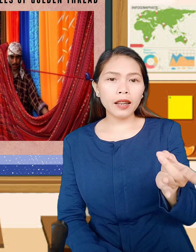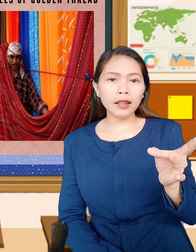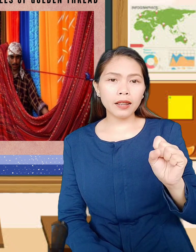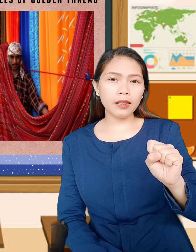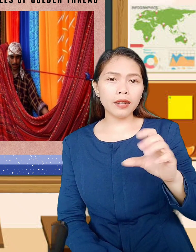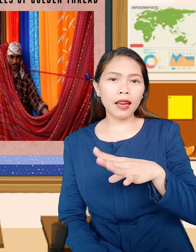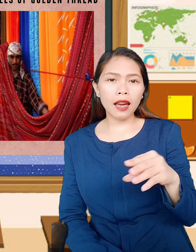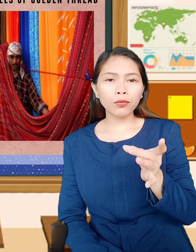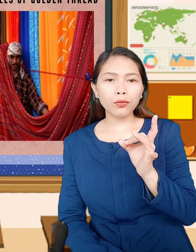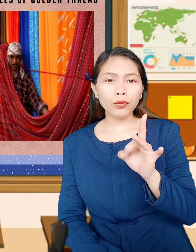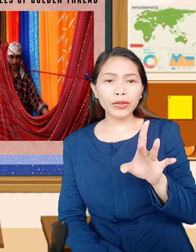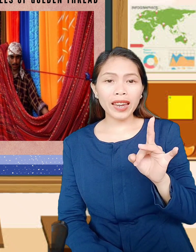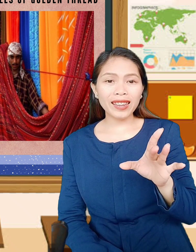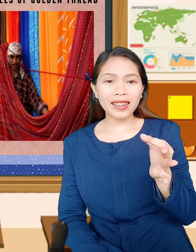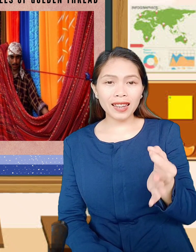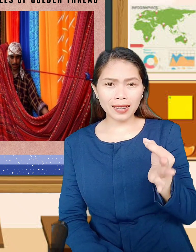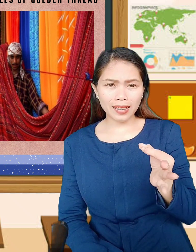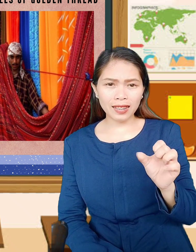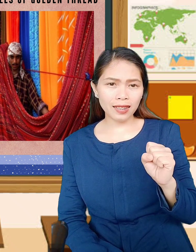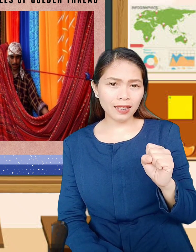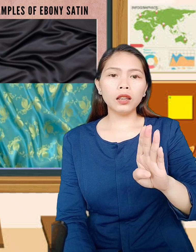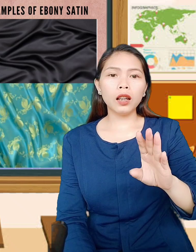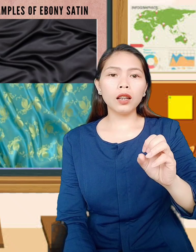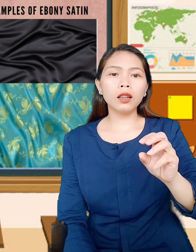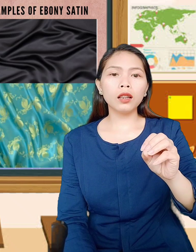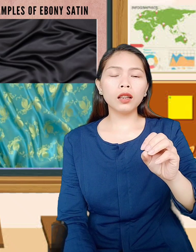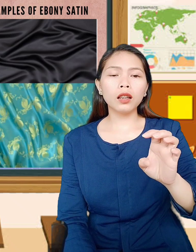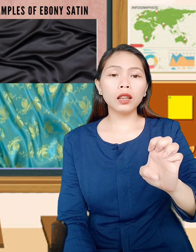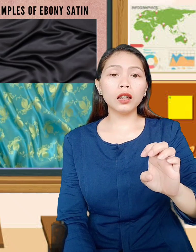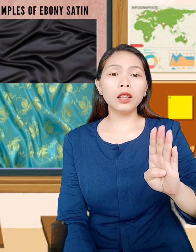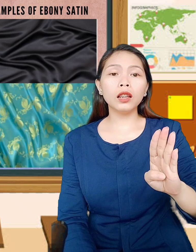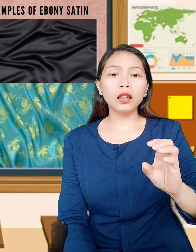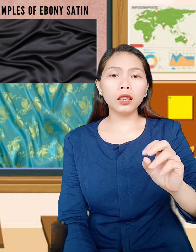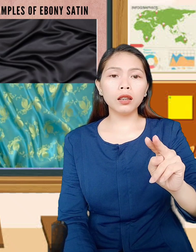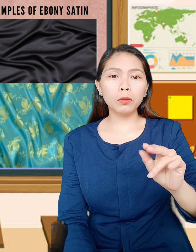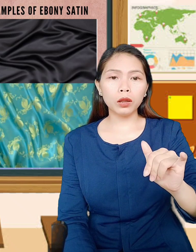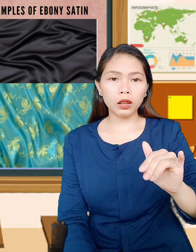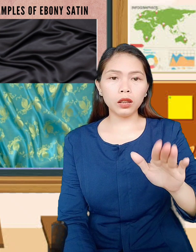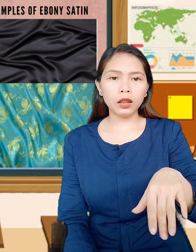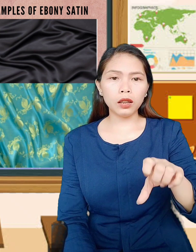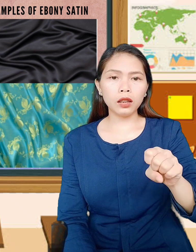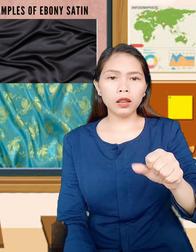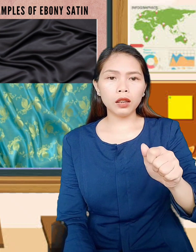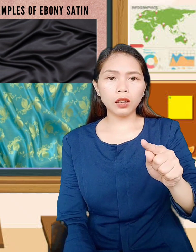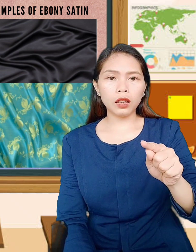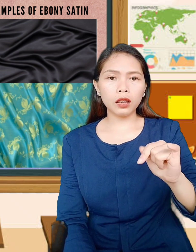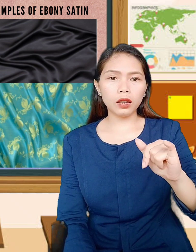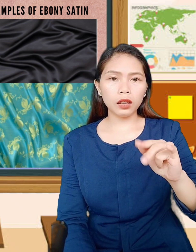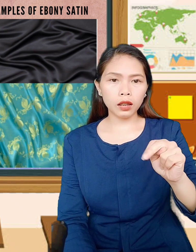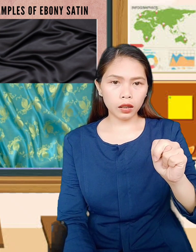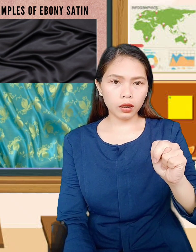in 1880s and 1890s. 3. Ebony satin.